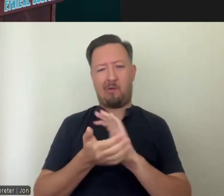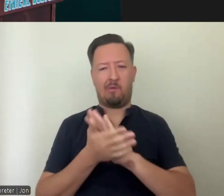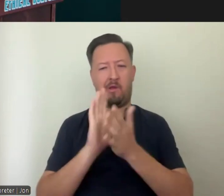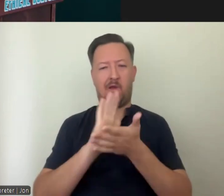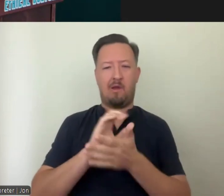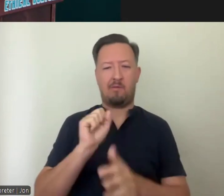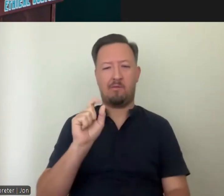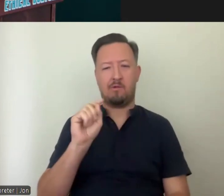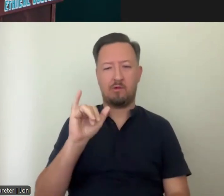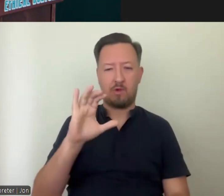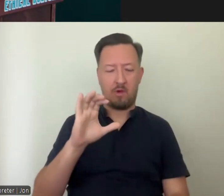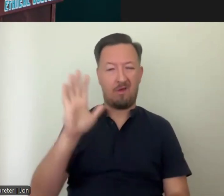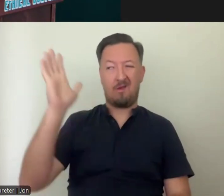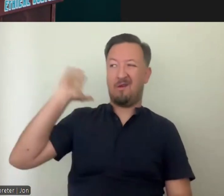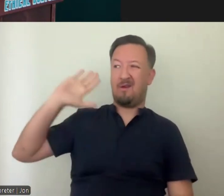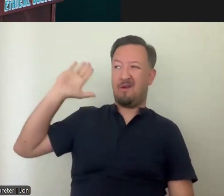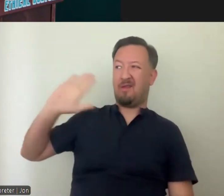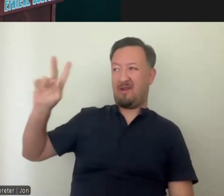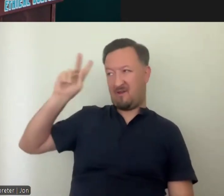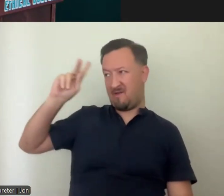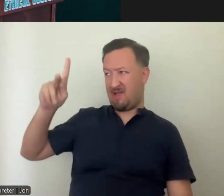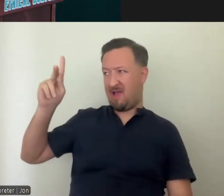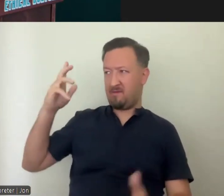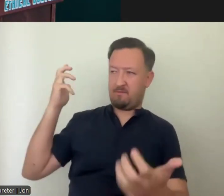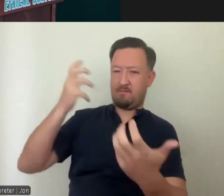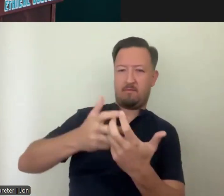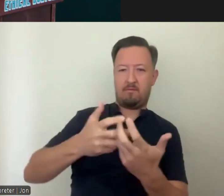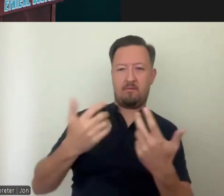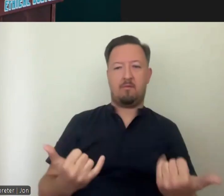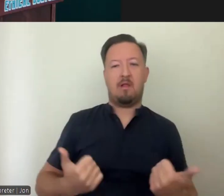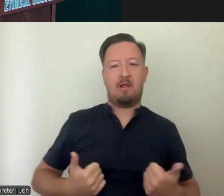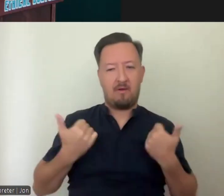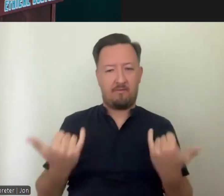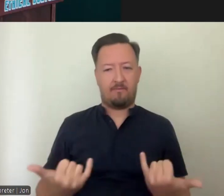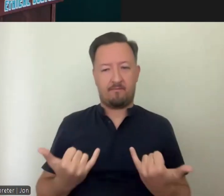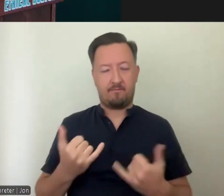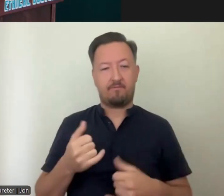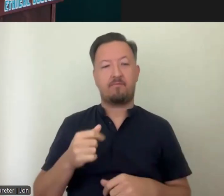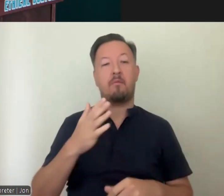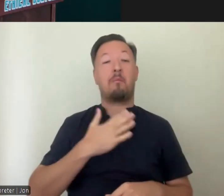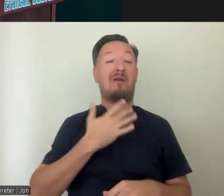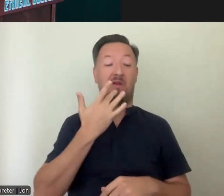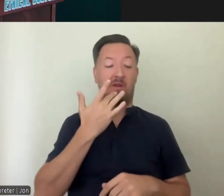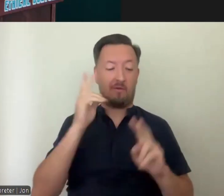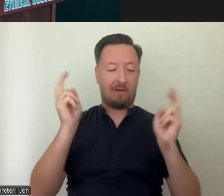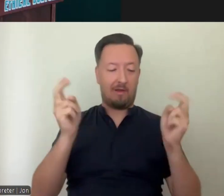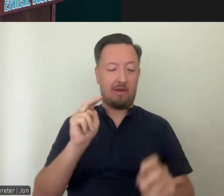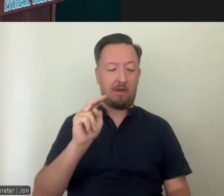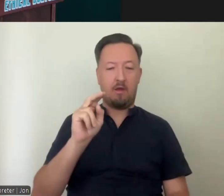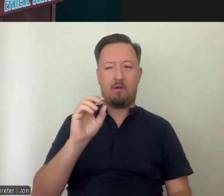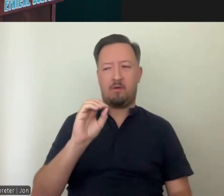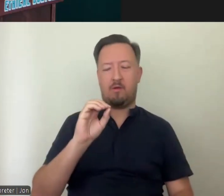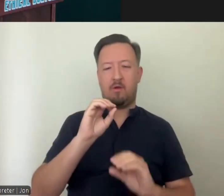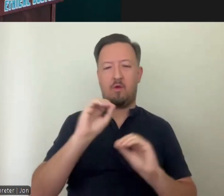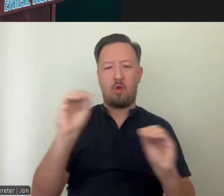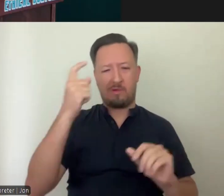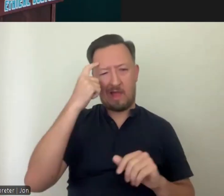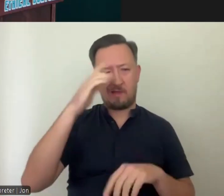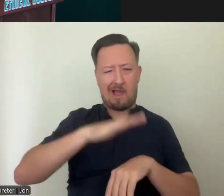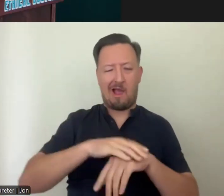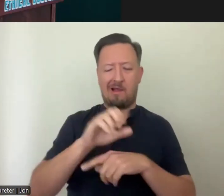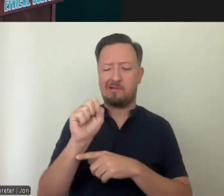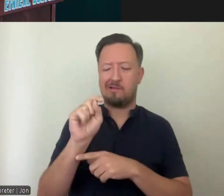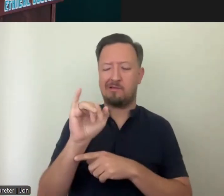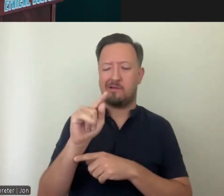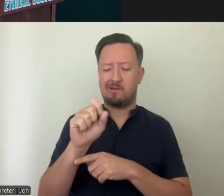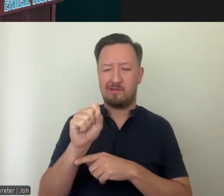Modern Life. One of my favorites, Nonsense on Stilts, How to Tell Science from Bunk, and